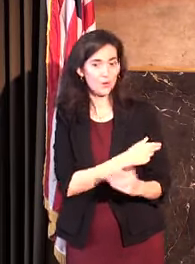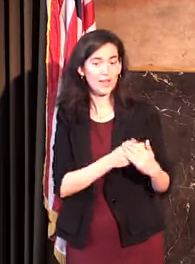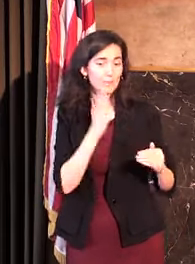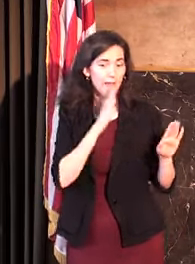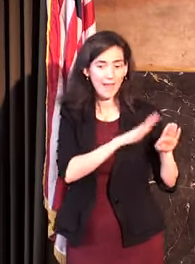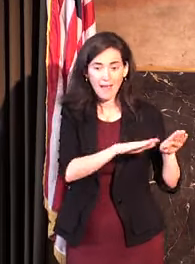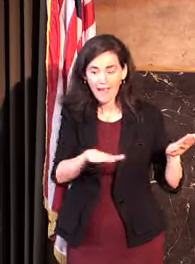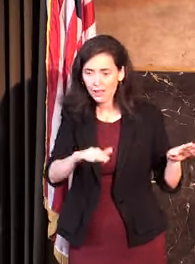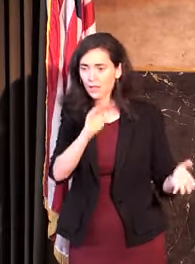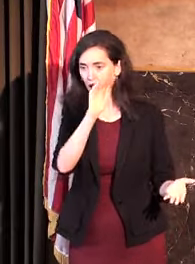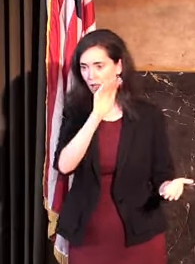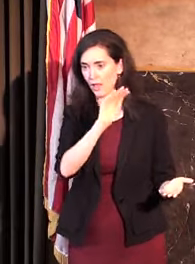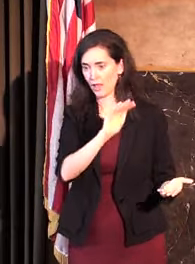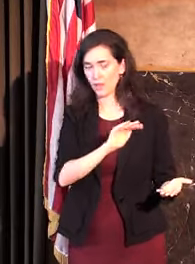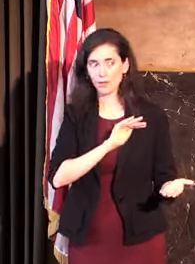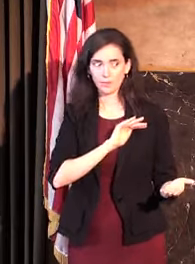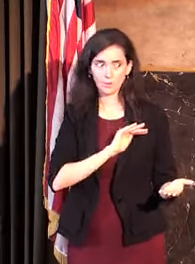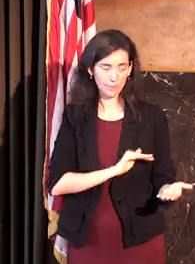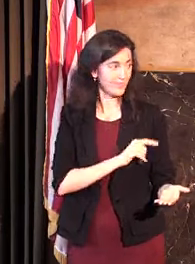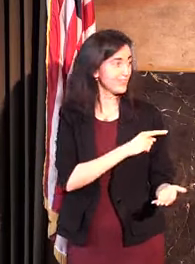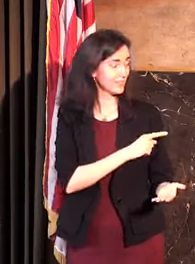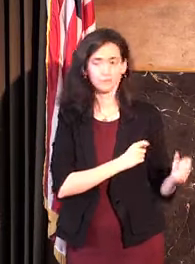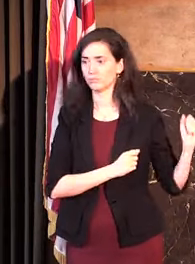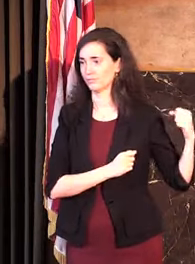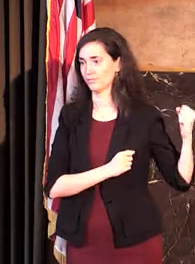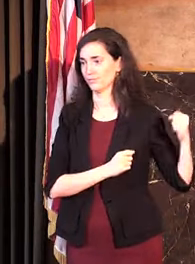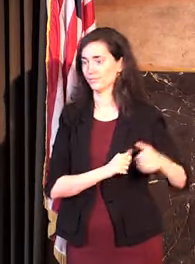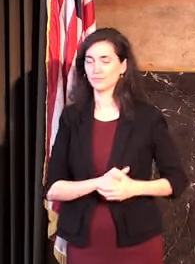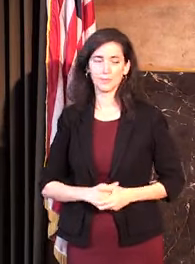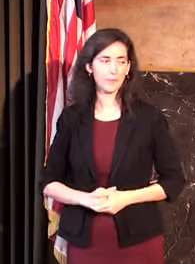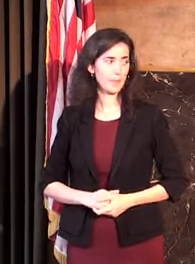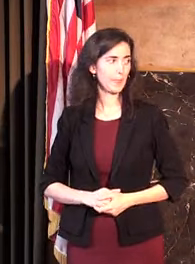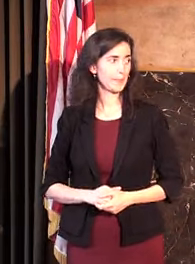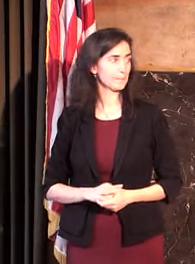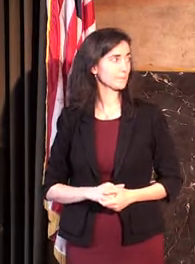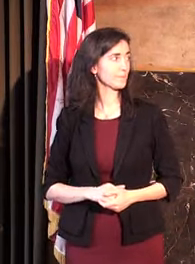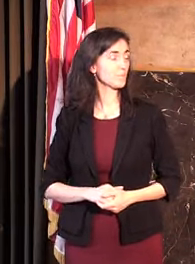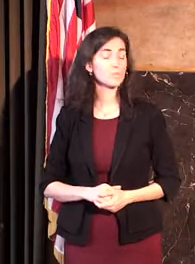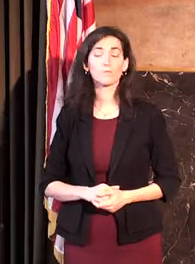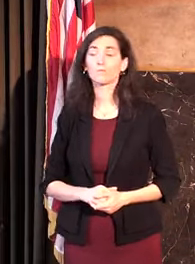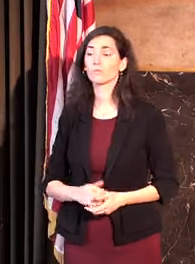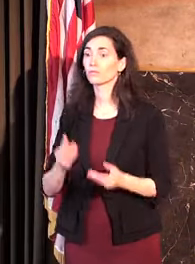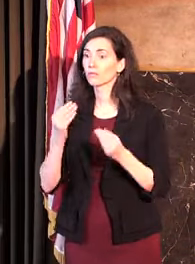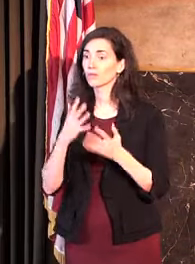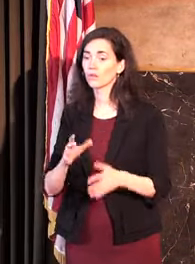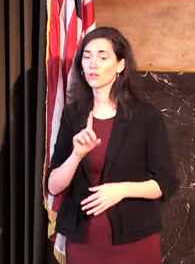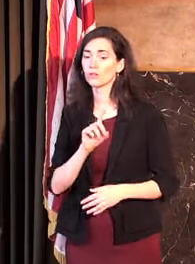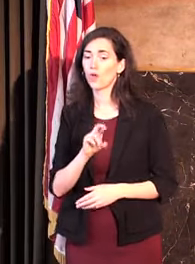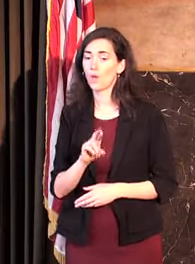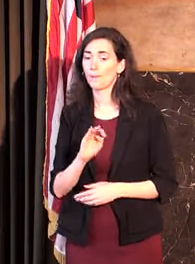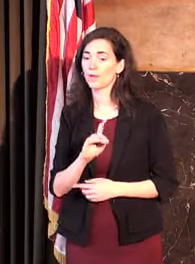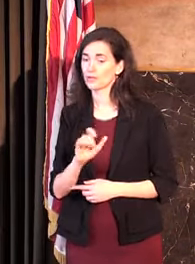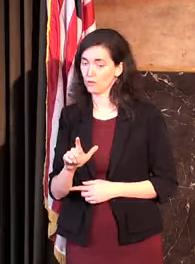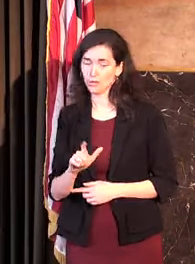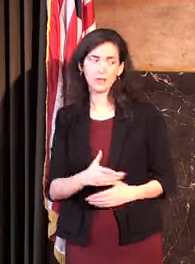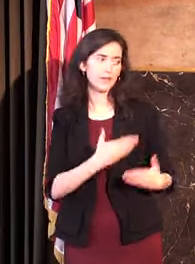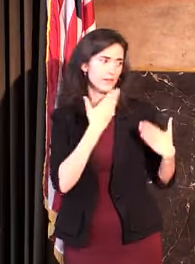is much smaller than it was just a few months ago. And I want to thank her and, by